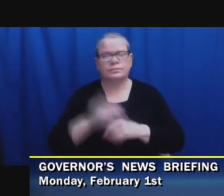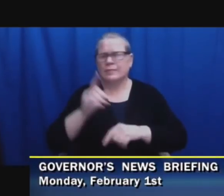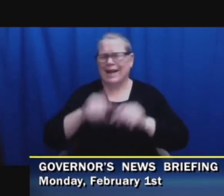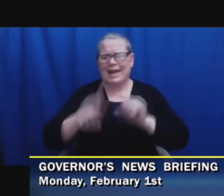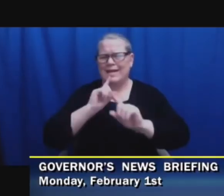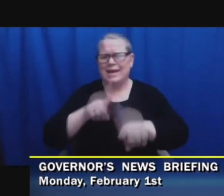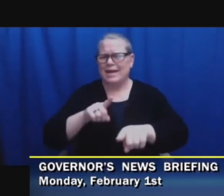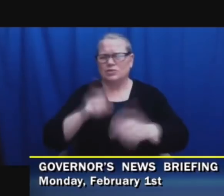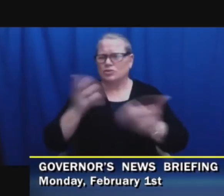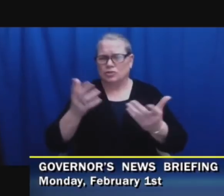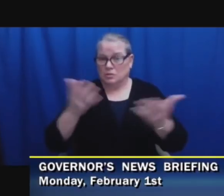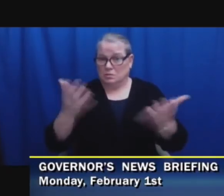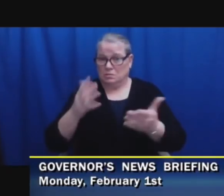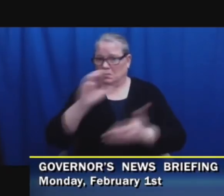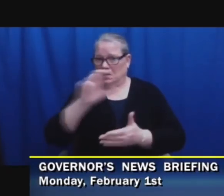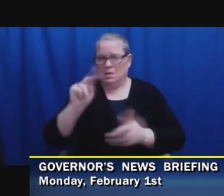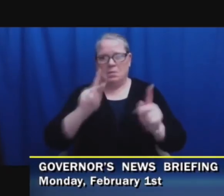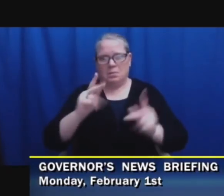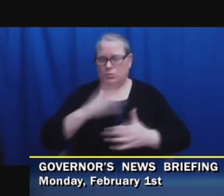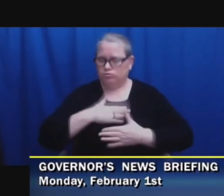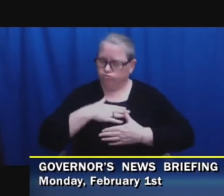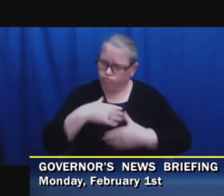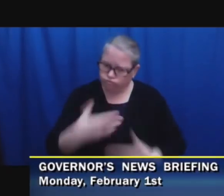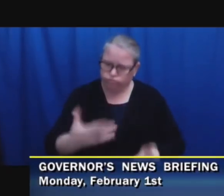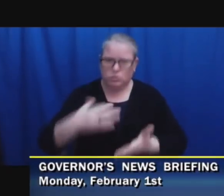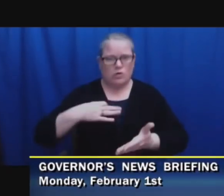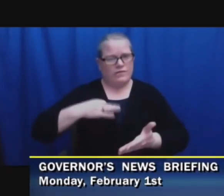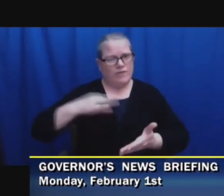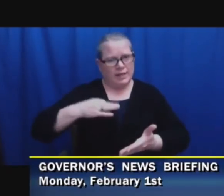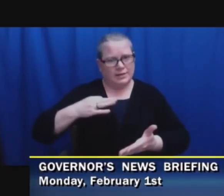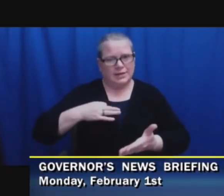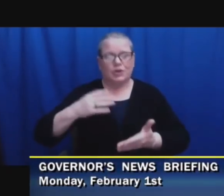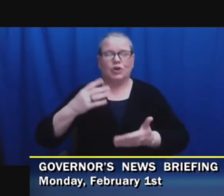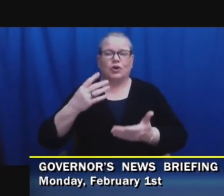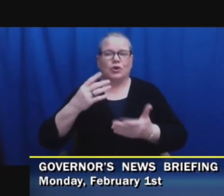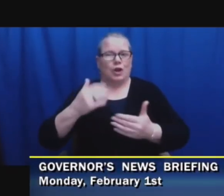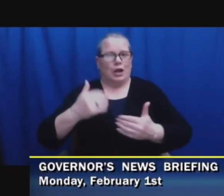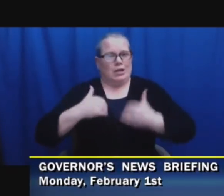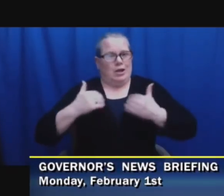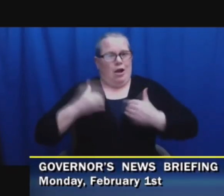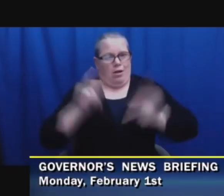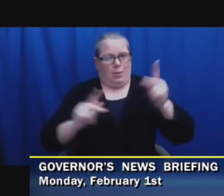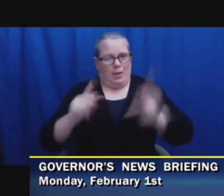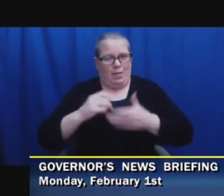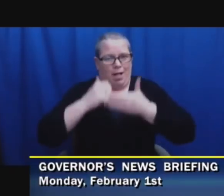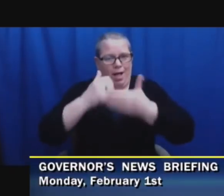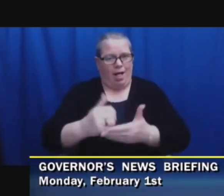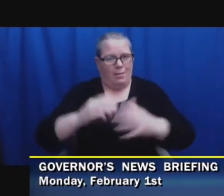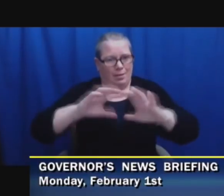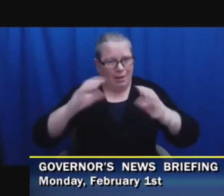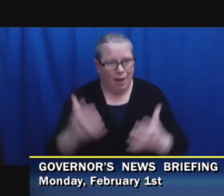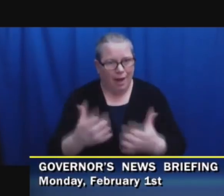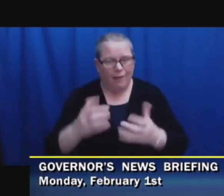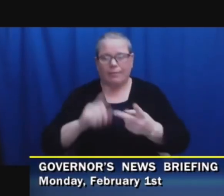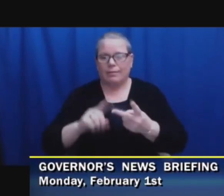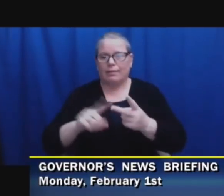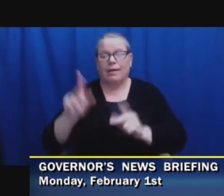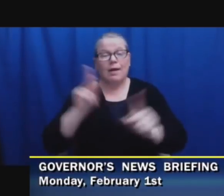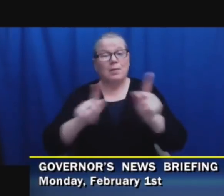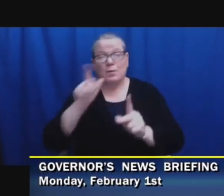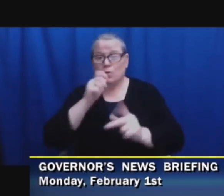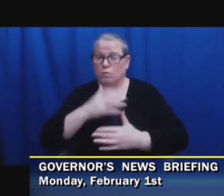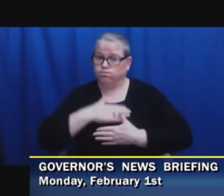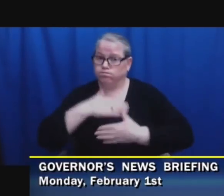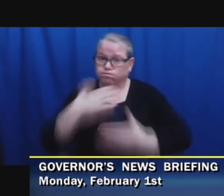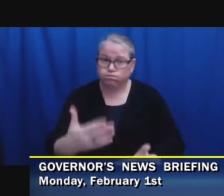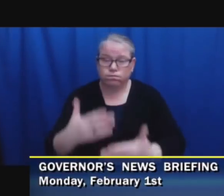has been extraordinary in Connecticut. You know about the young people who are helping out in the classroom. You know about all the folks that were there for track and trace. You know